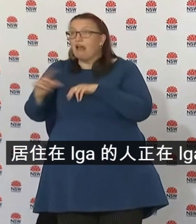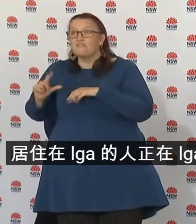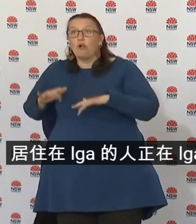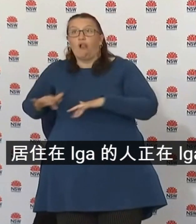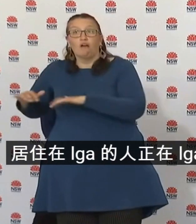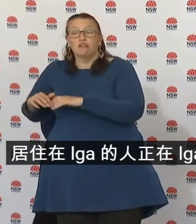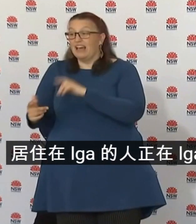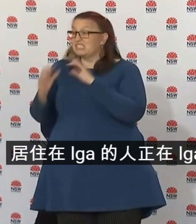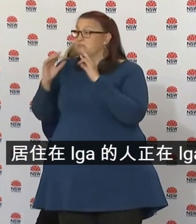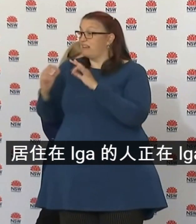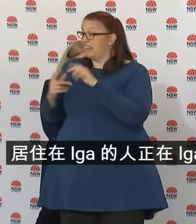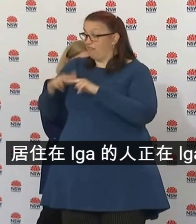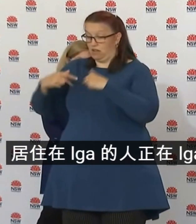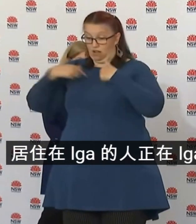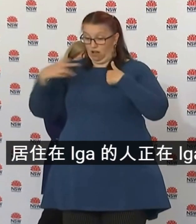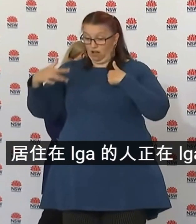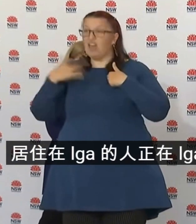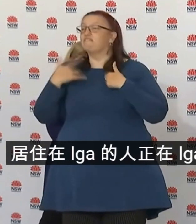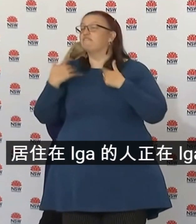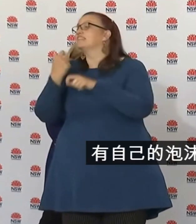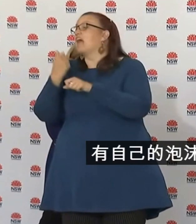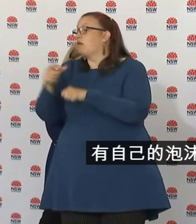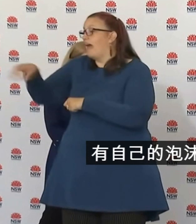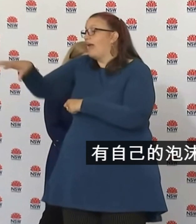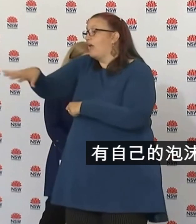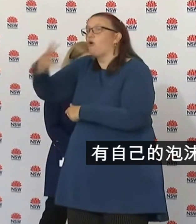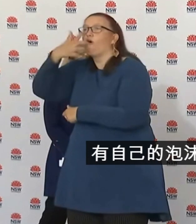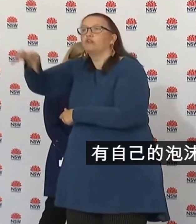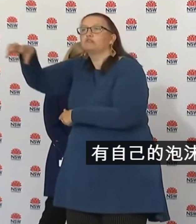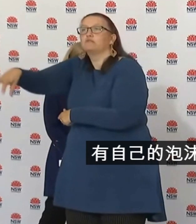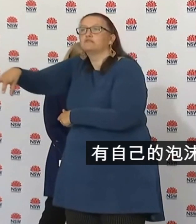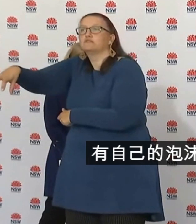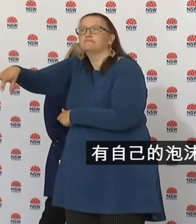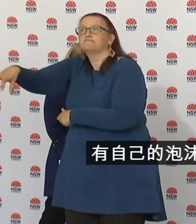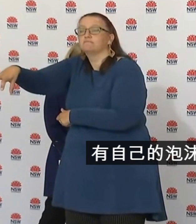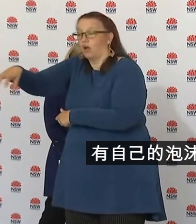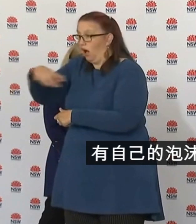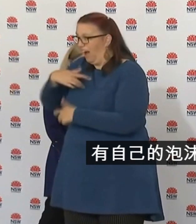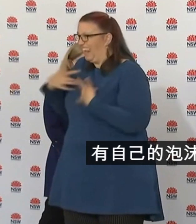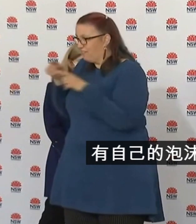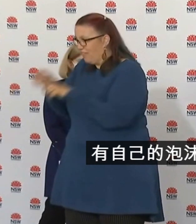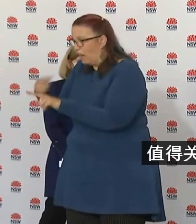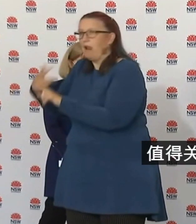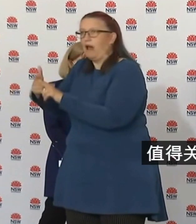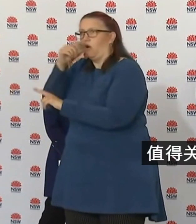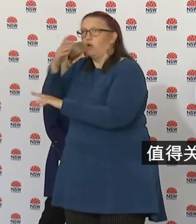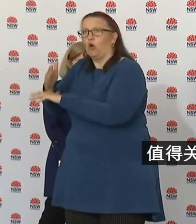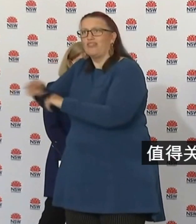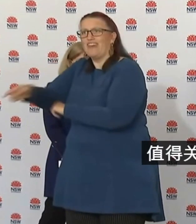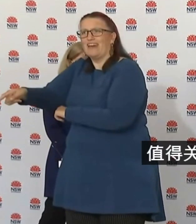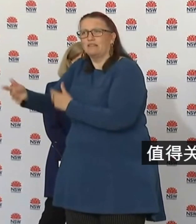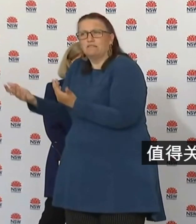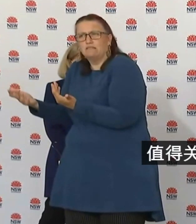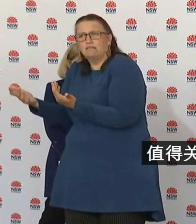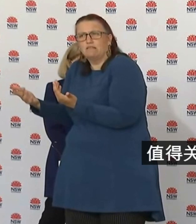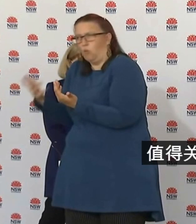LGA are working on a site within the LGA. Why can't they have their own bubble? I'm sorry, but within those 8 areas of concern,